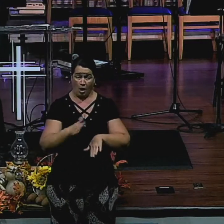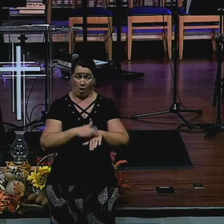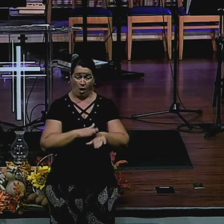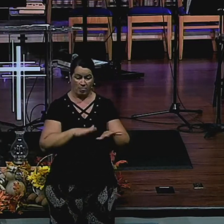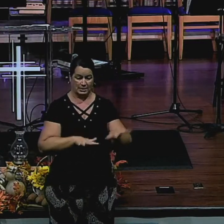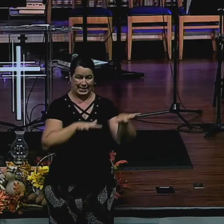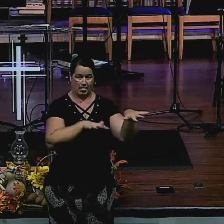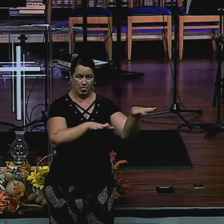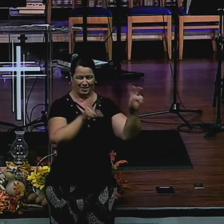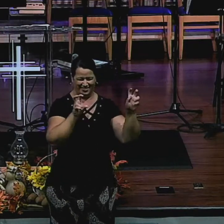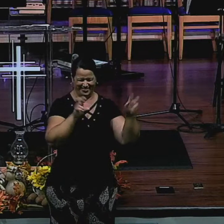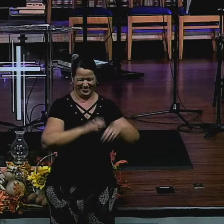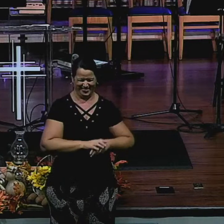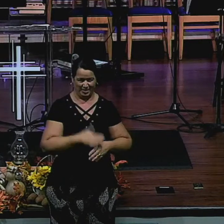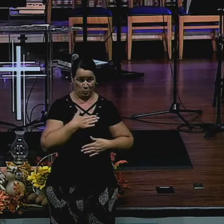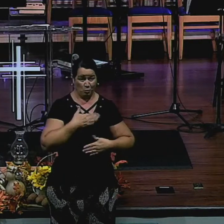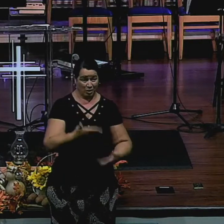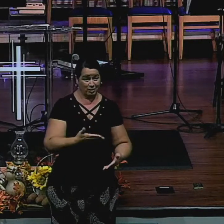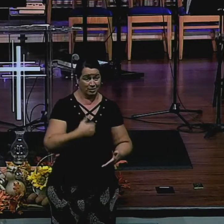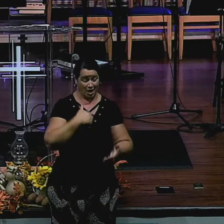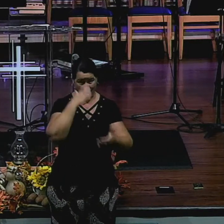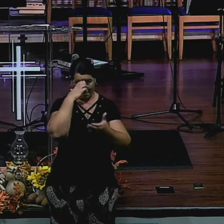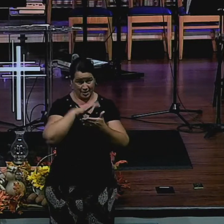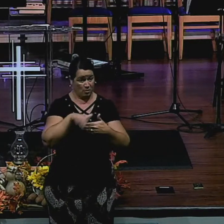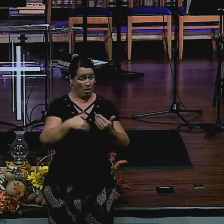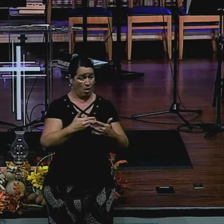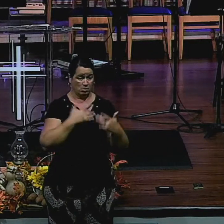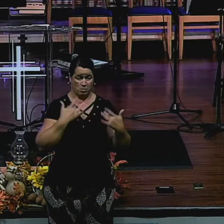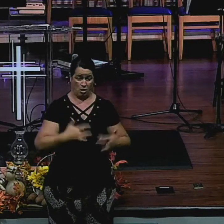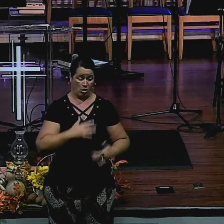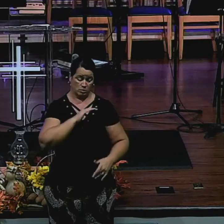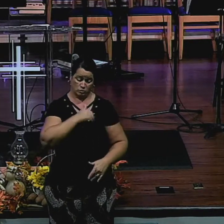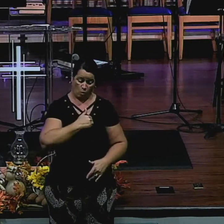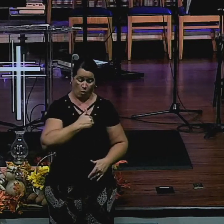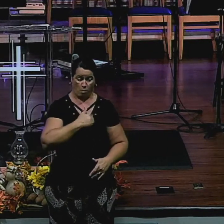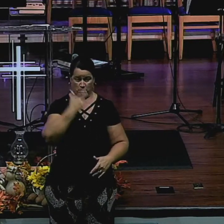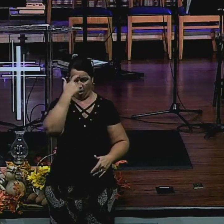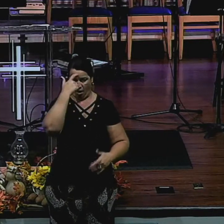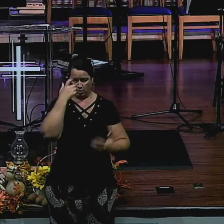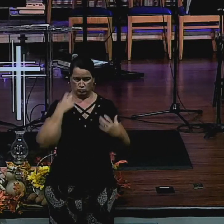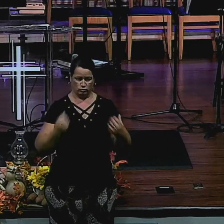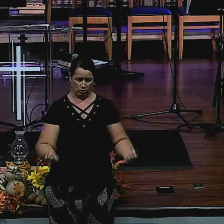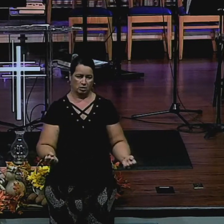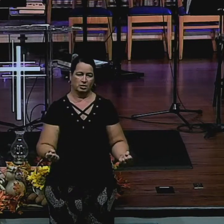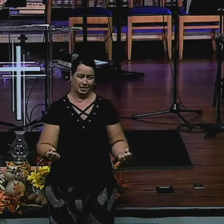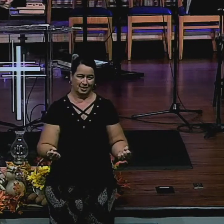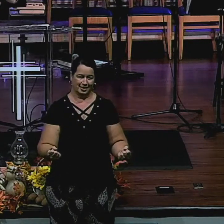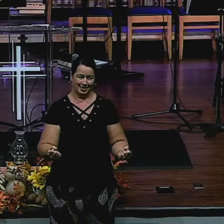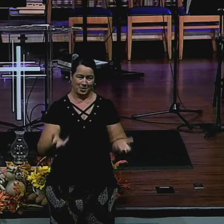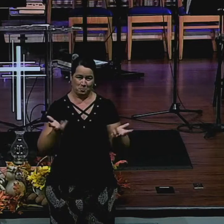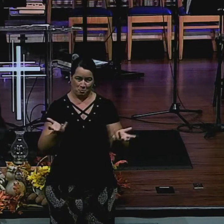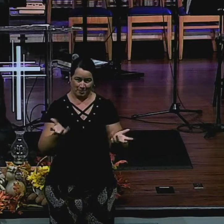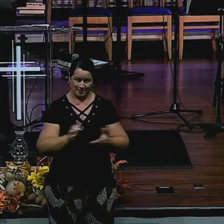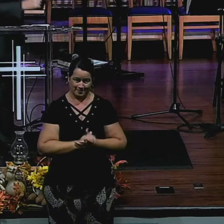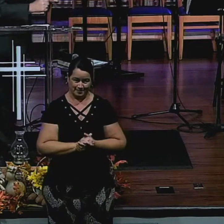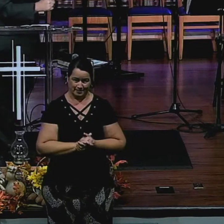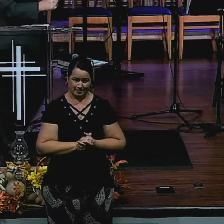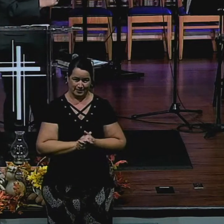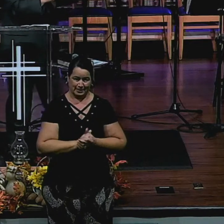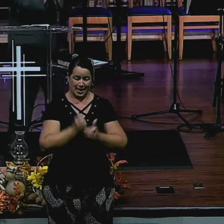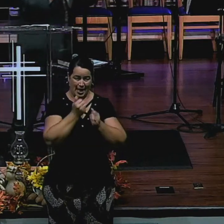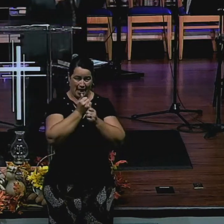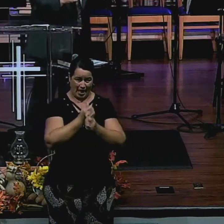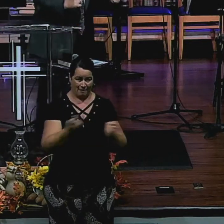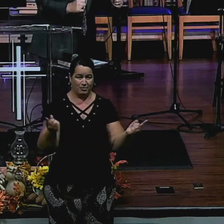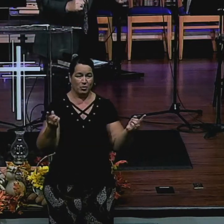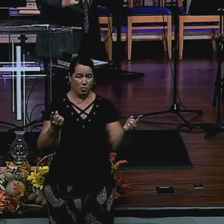to die. I believe with all of my heart, soul, mind, and strength that